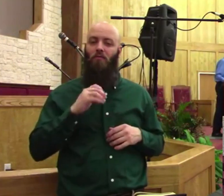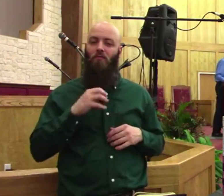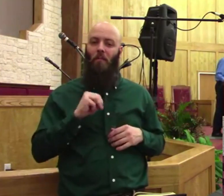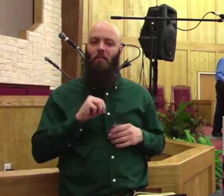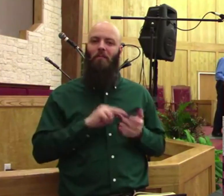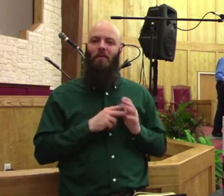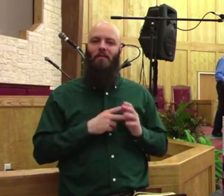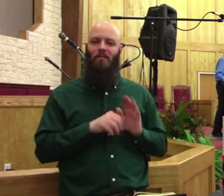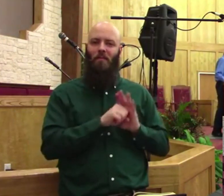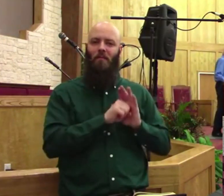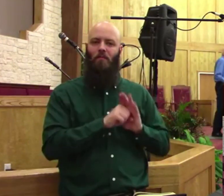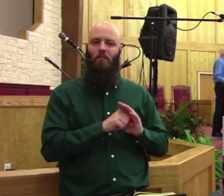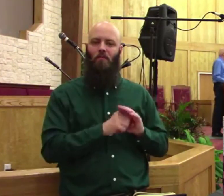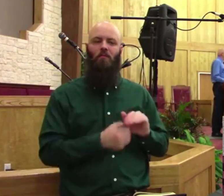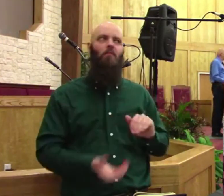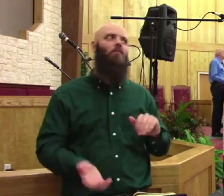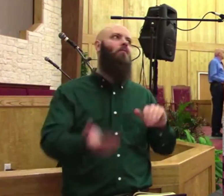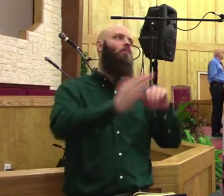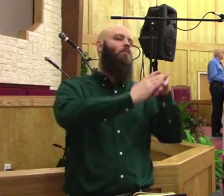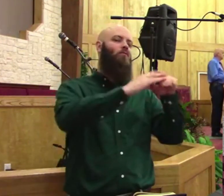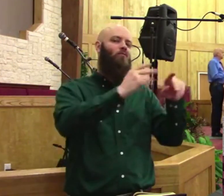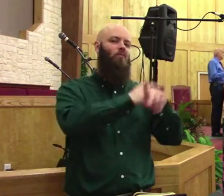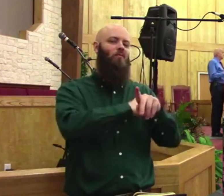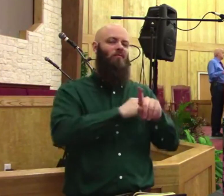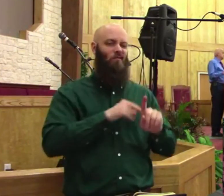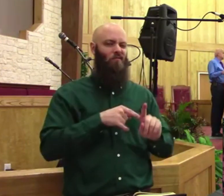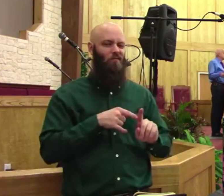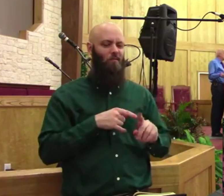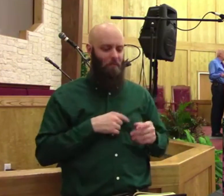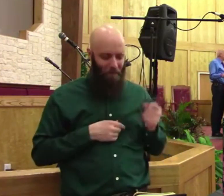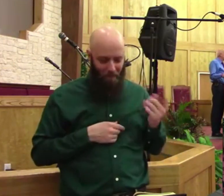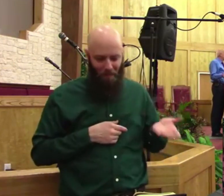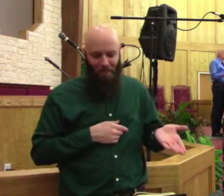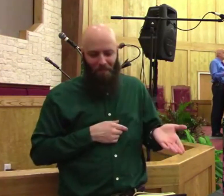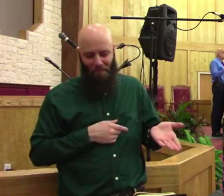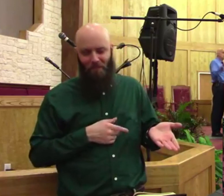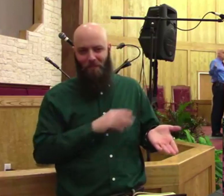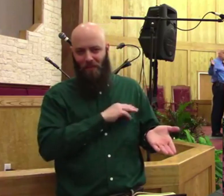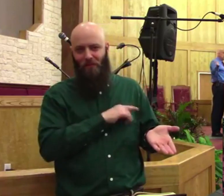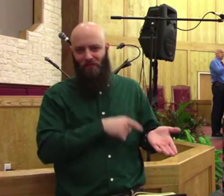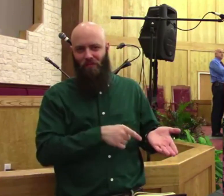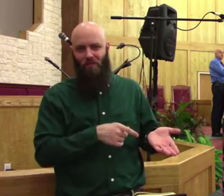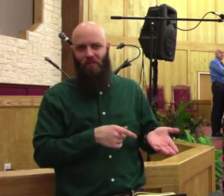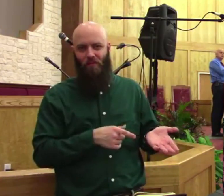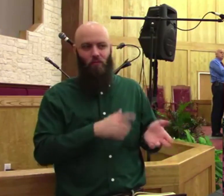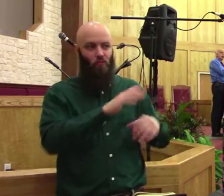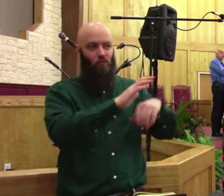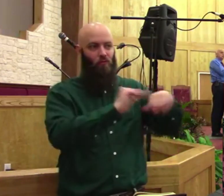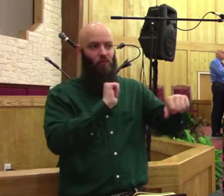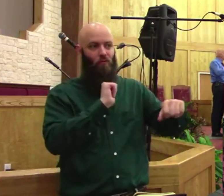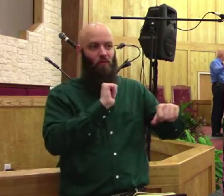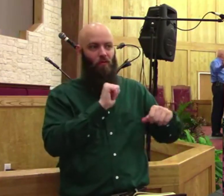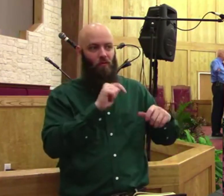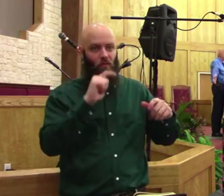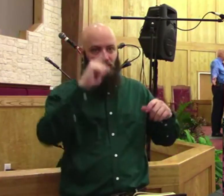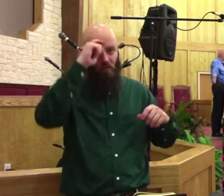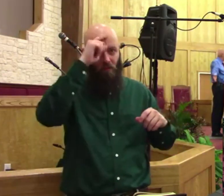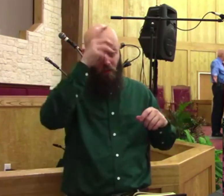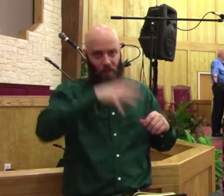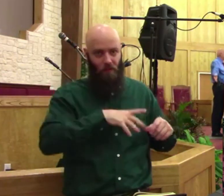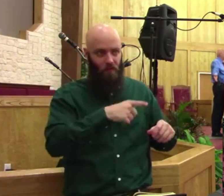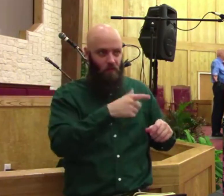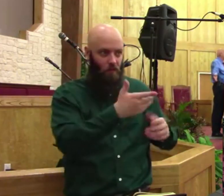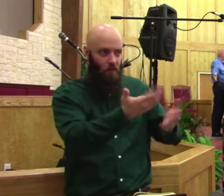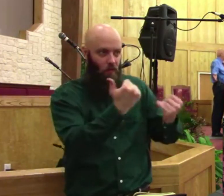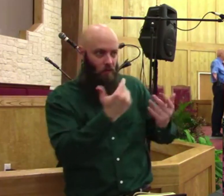of symptoms. Well, it's definitely a paroxysm here. When he calls in his wise men, they cannot help